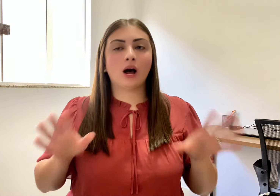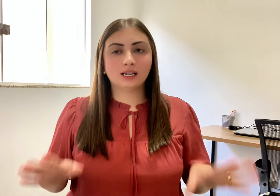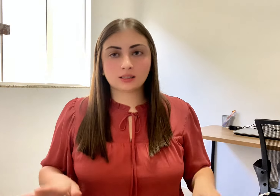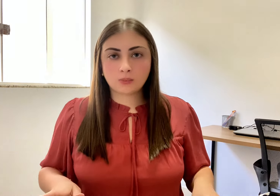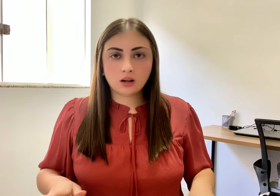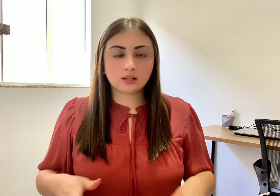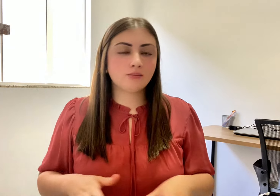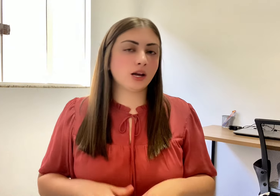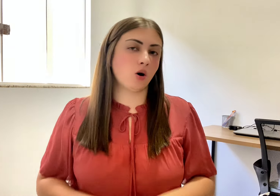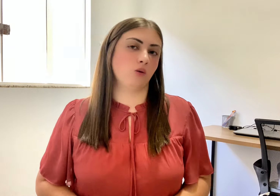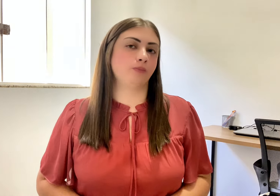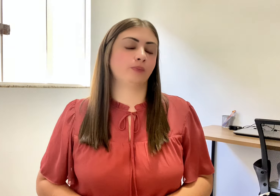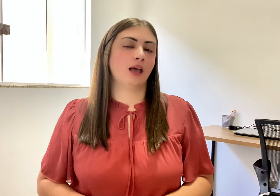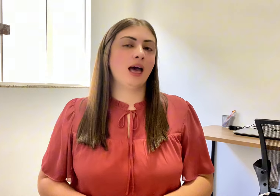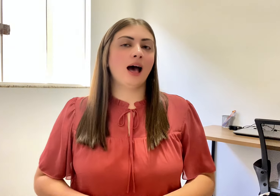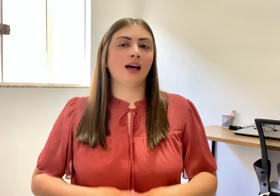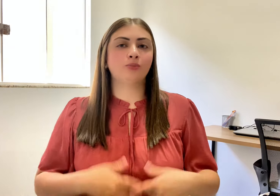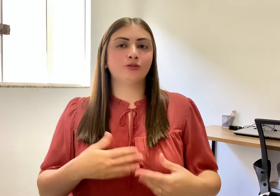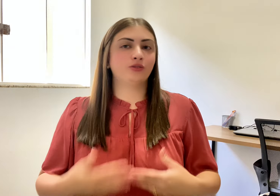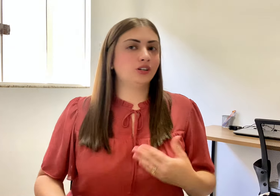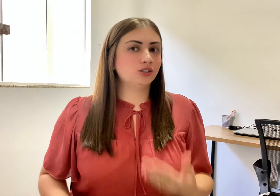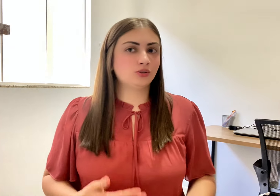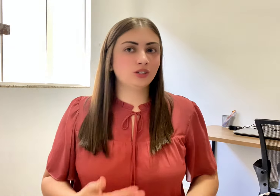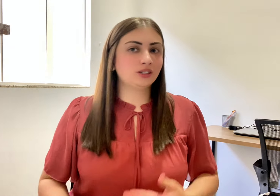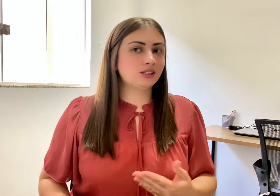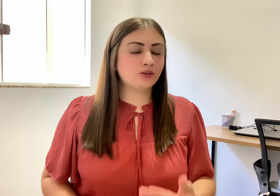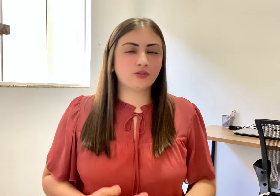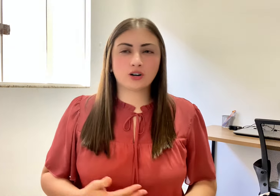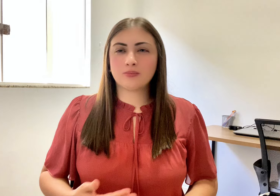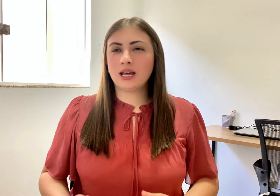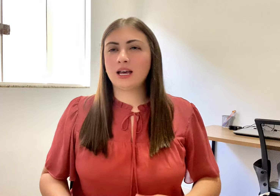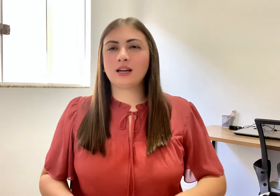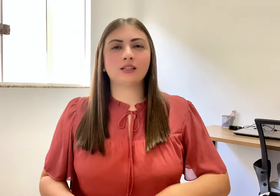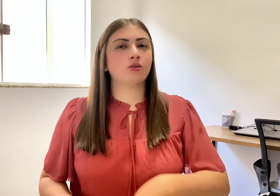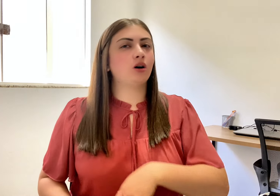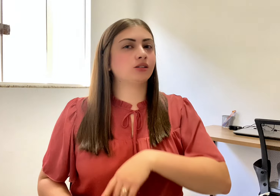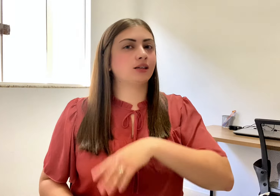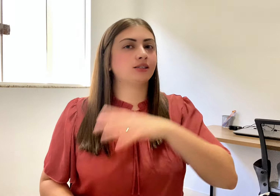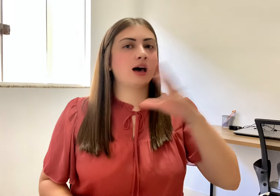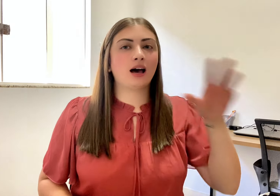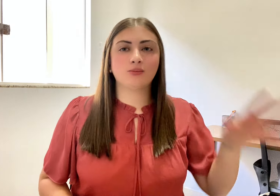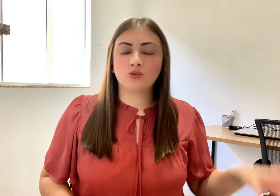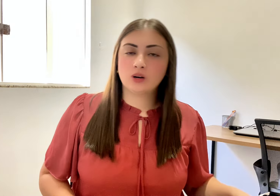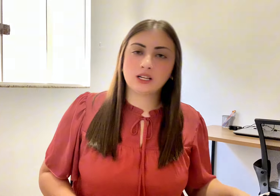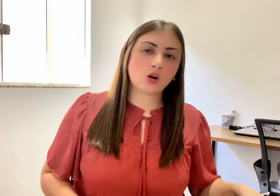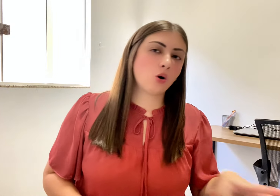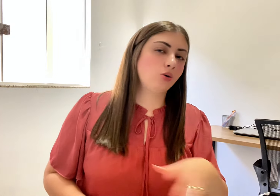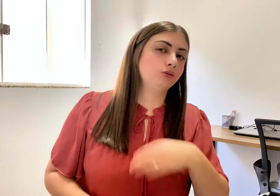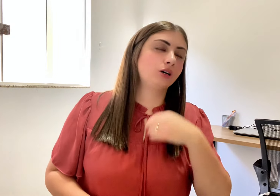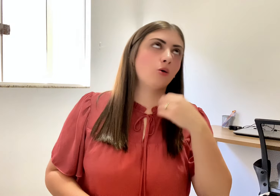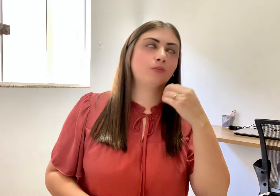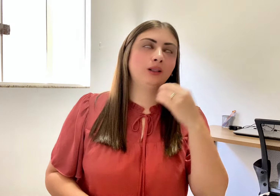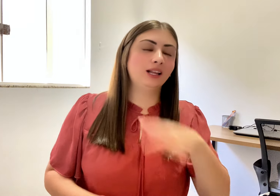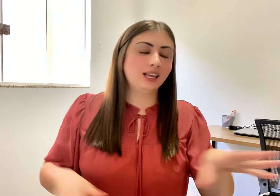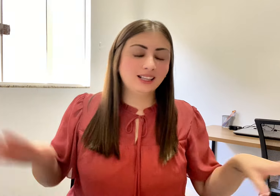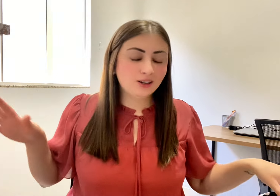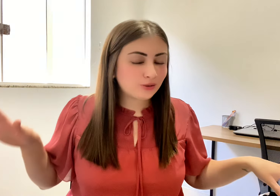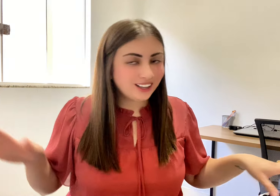quiet spot in my home. I prefer doing this before bed. It was a time when I could completely